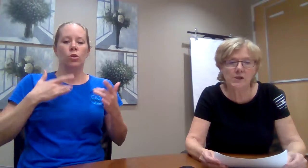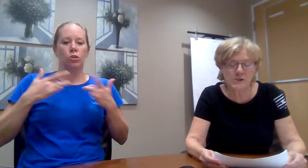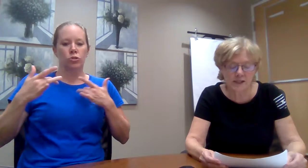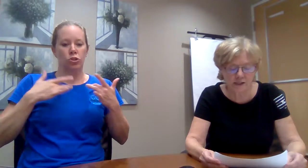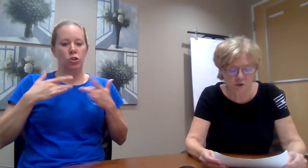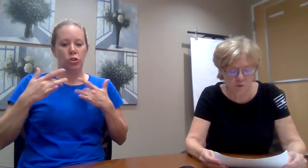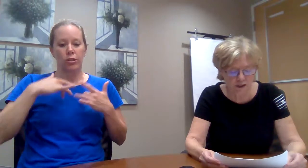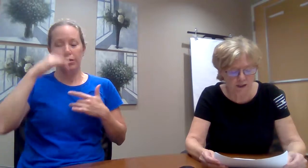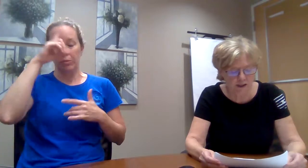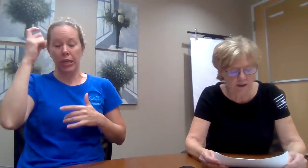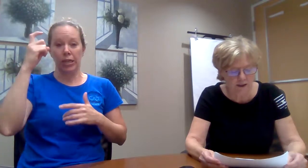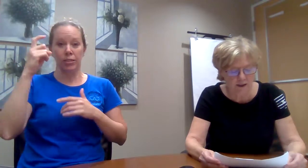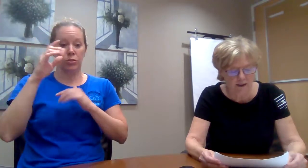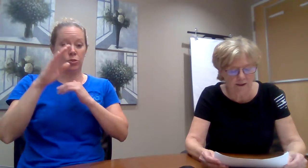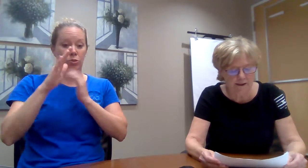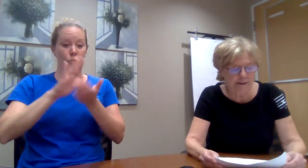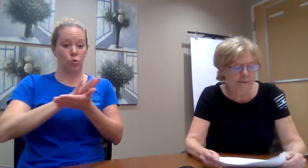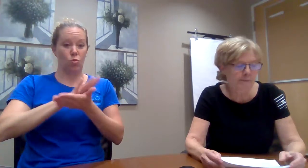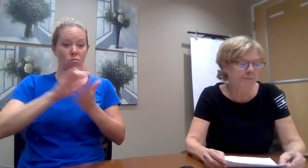school starts next week.